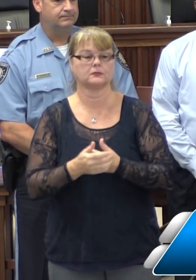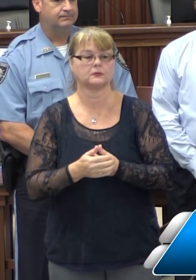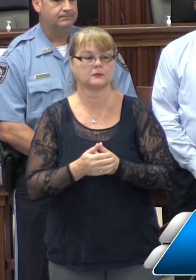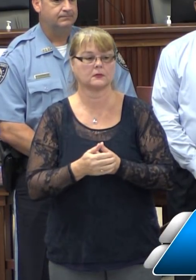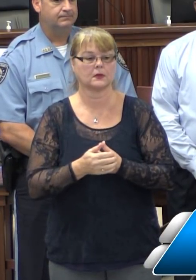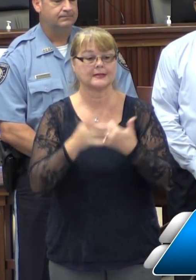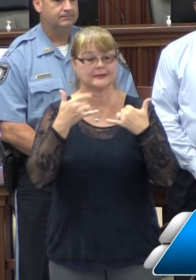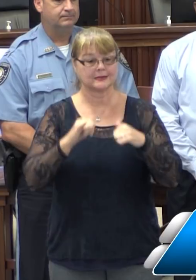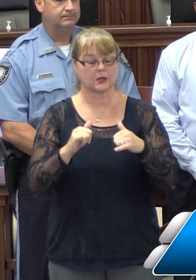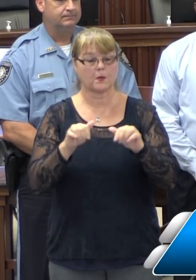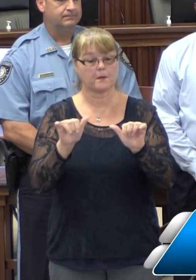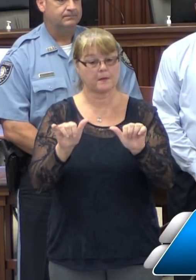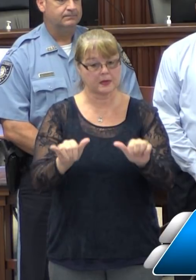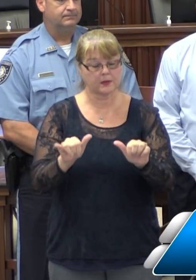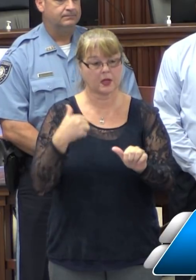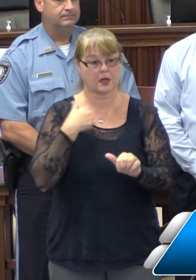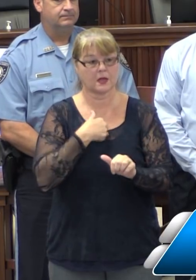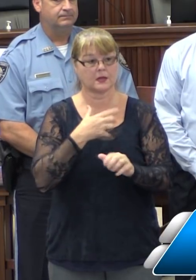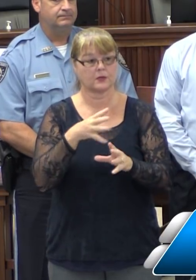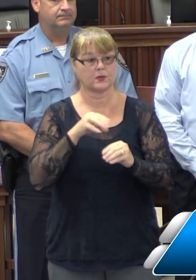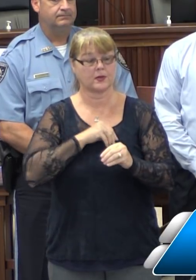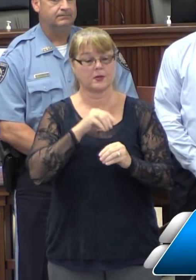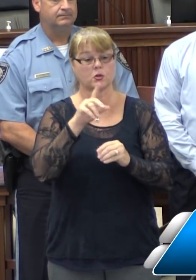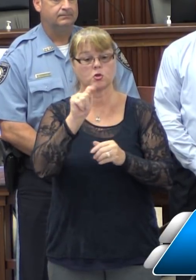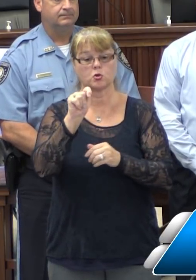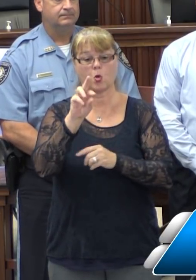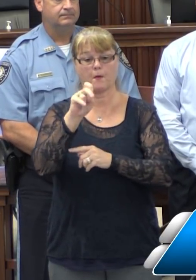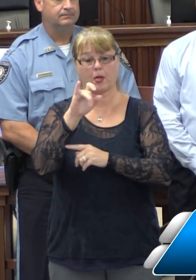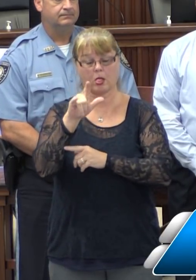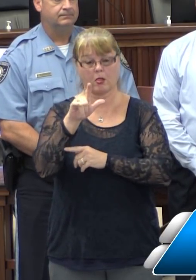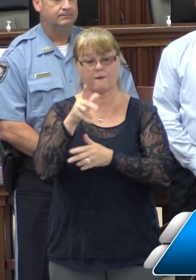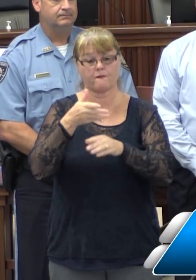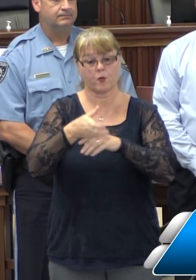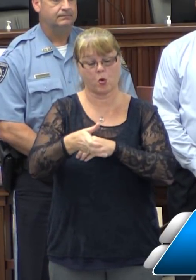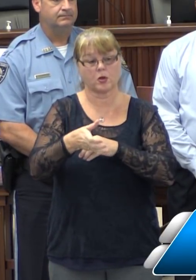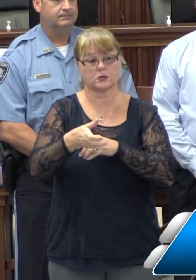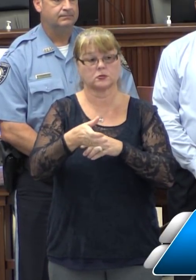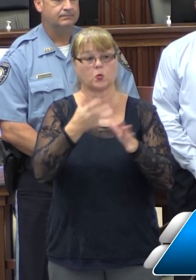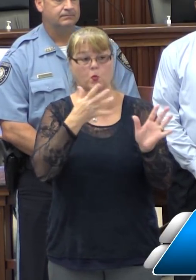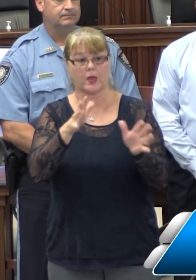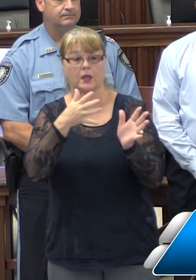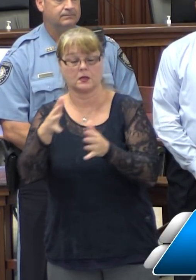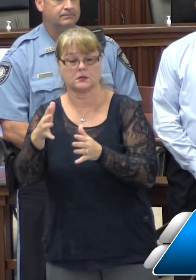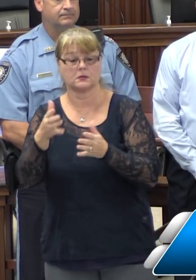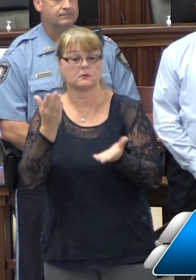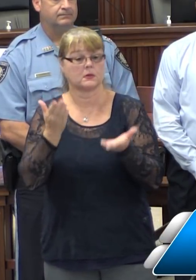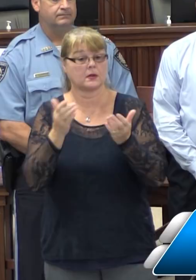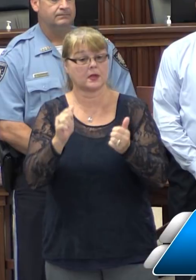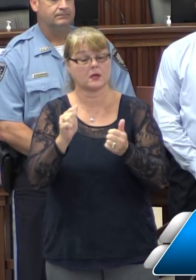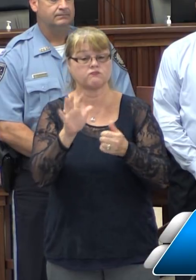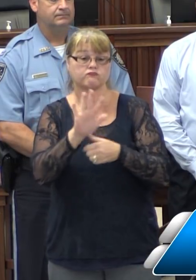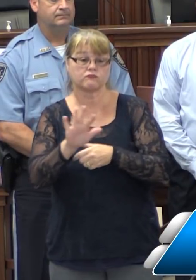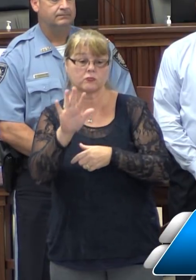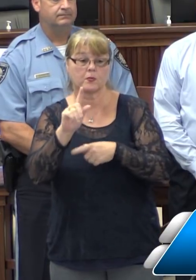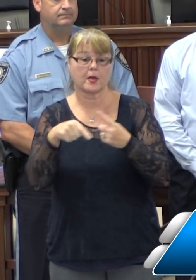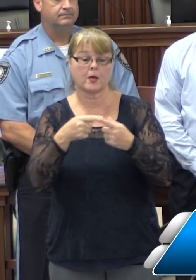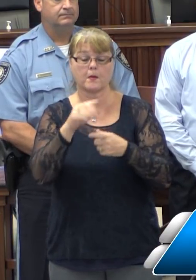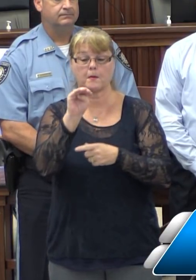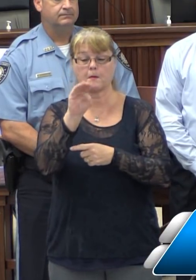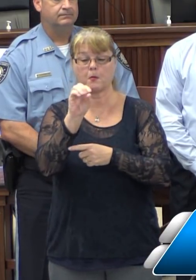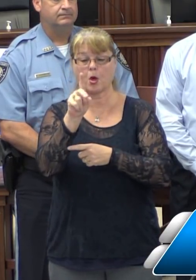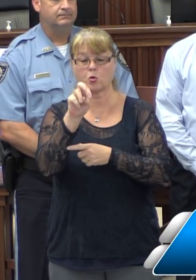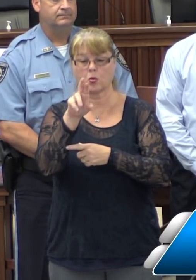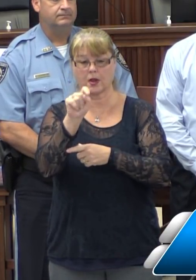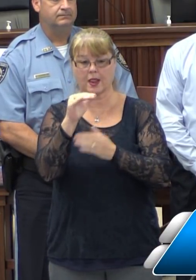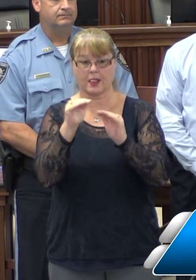There is still probabilities of us receiving tropical storm force winds. The probabilities are roughly around the moderate